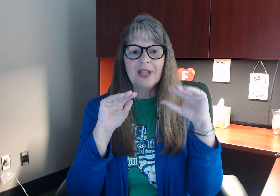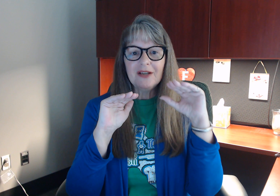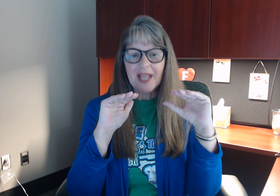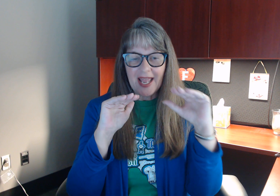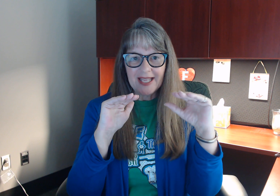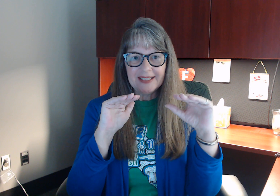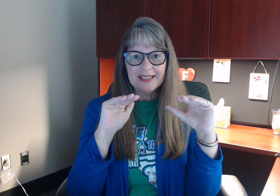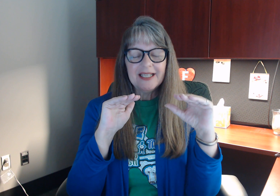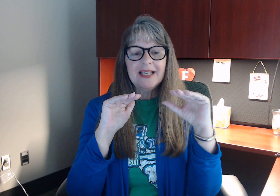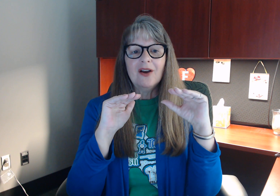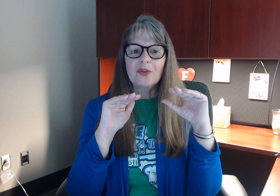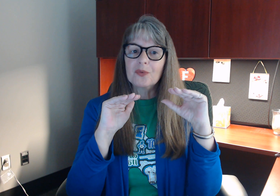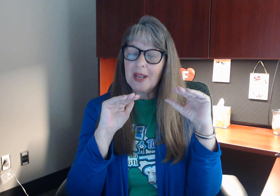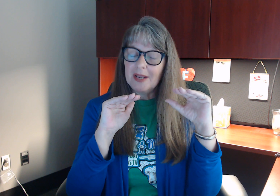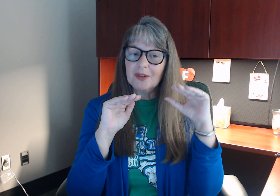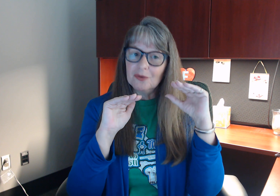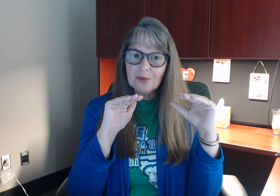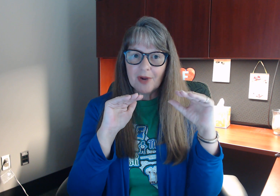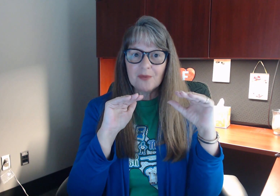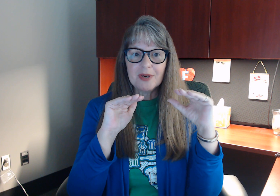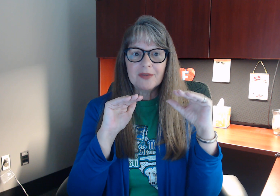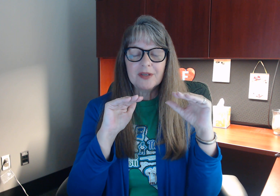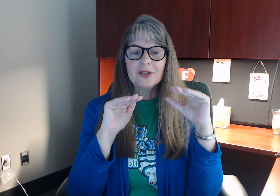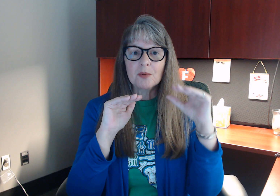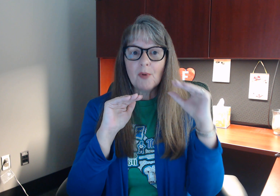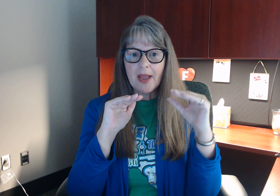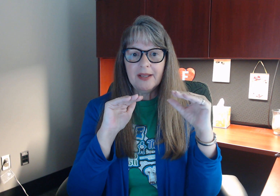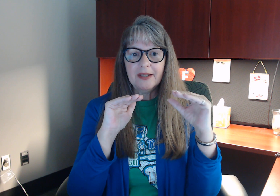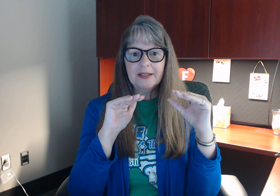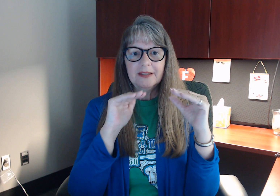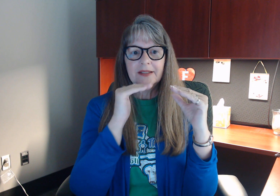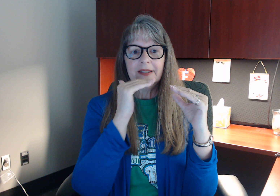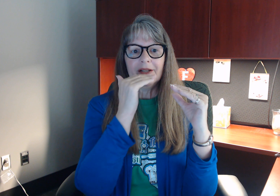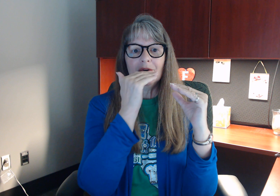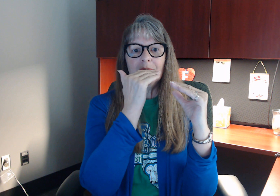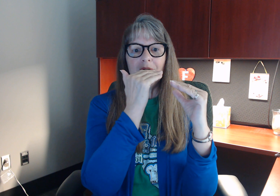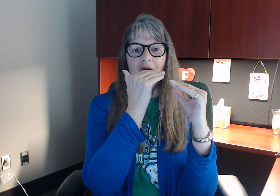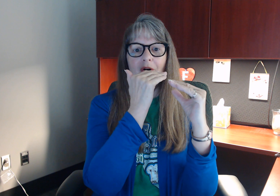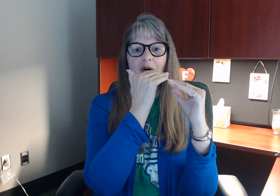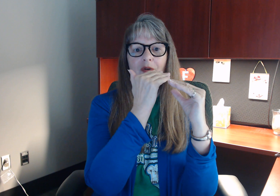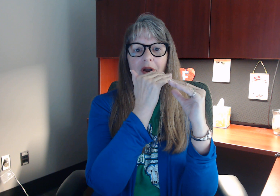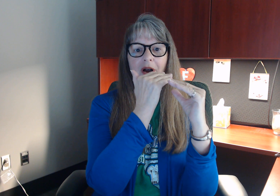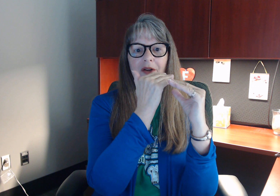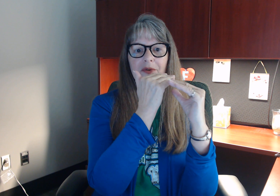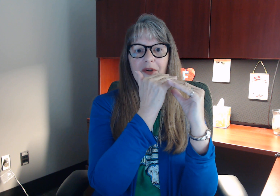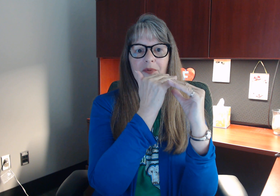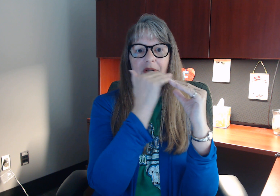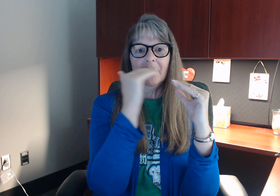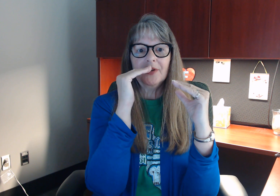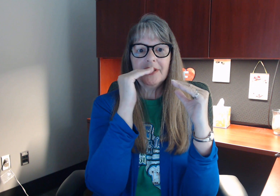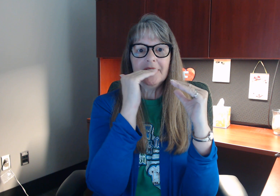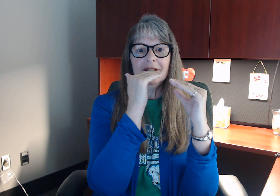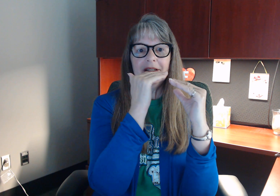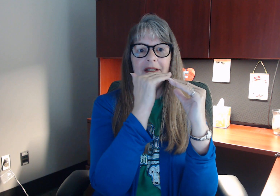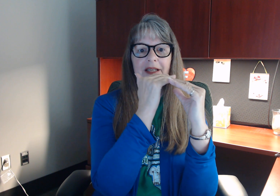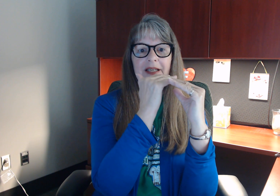left hand, or the hand that you don't write with, is your bread. And you put all the you put everything